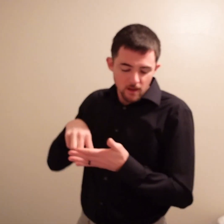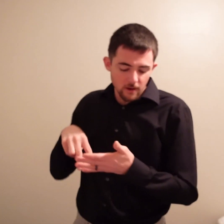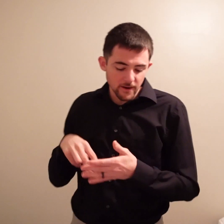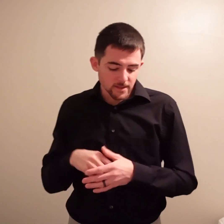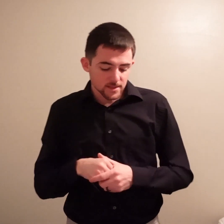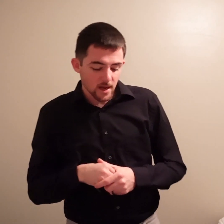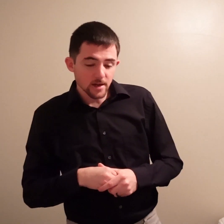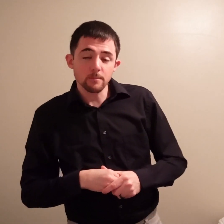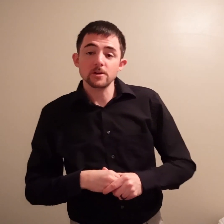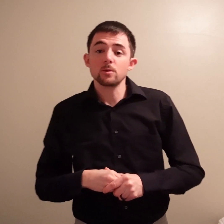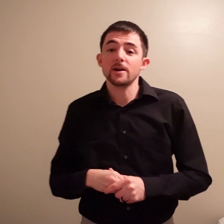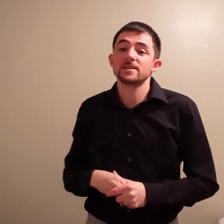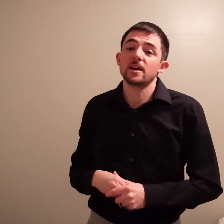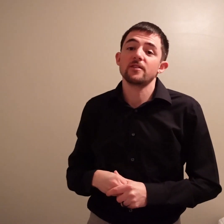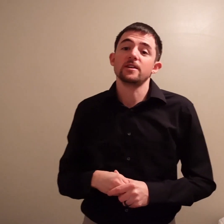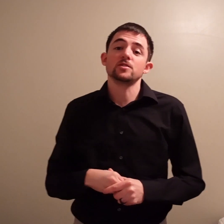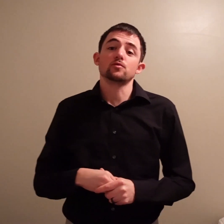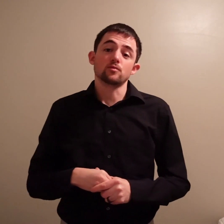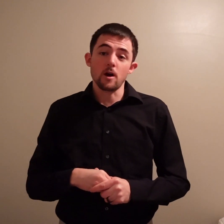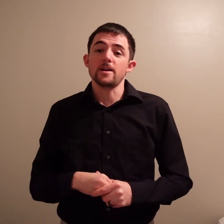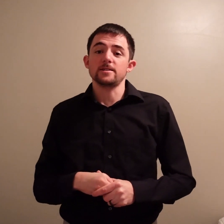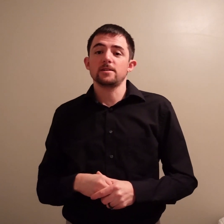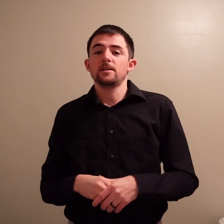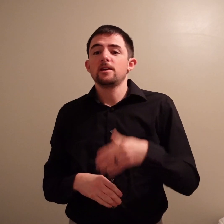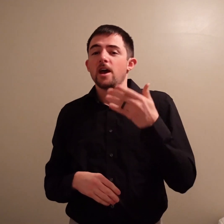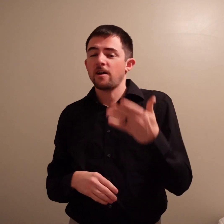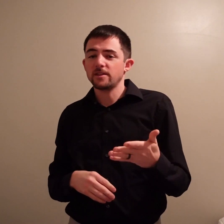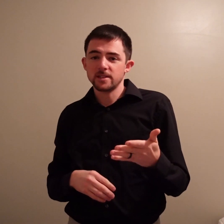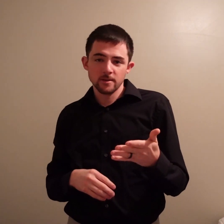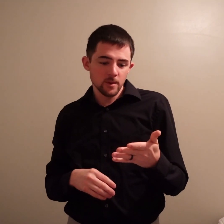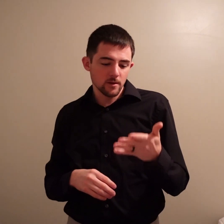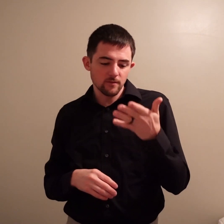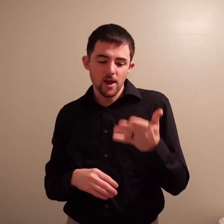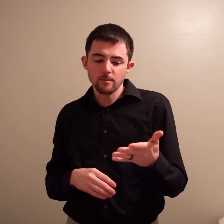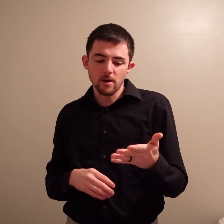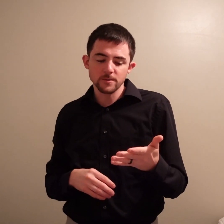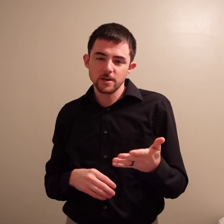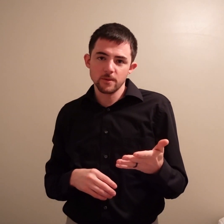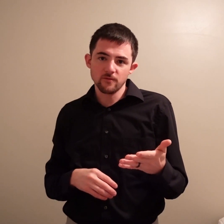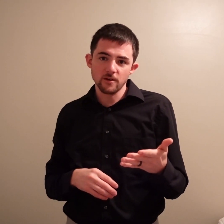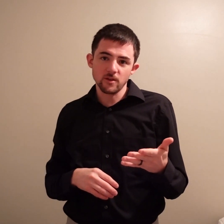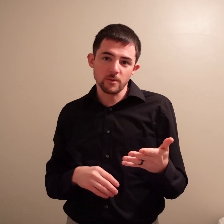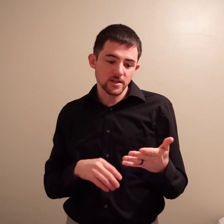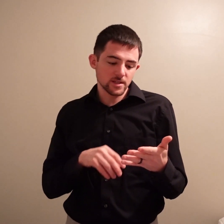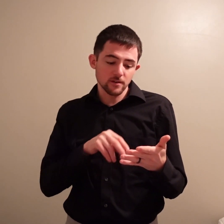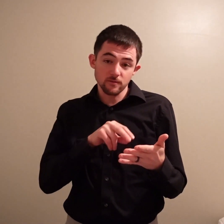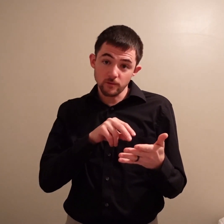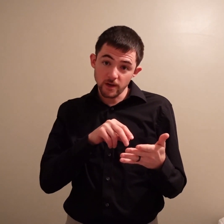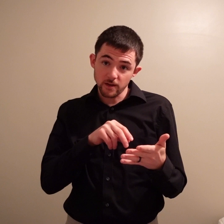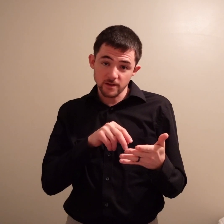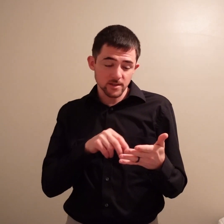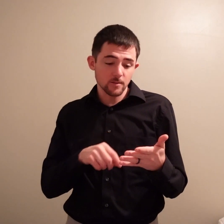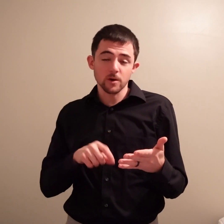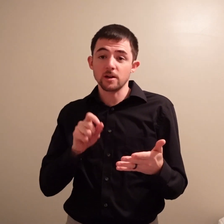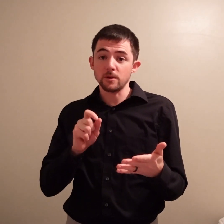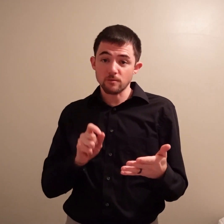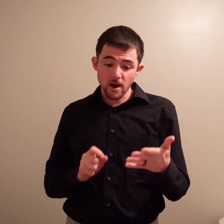All right, sign number 27 is write. Have the same flat palm shape in front of you, but instead of reading this time, we're going to be